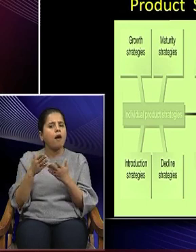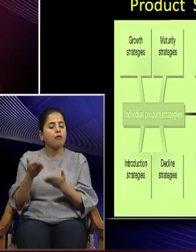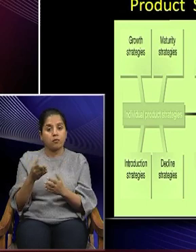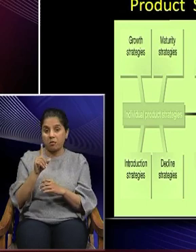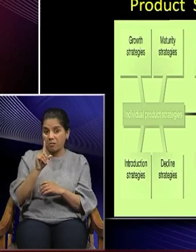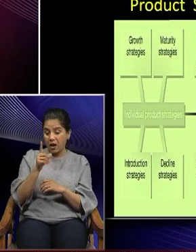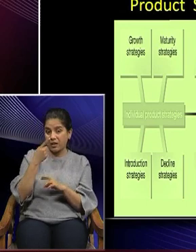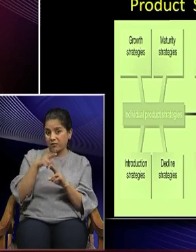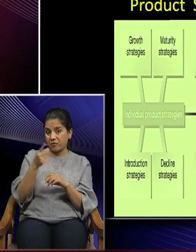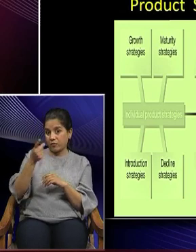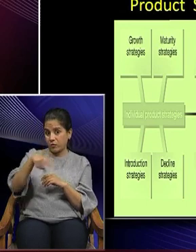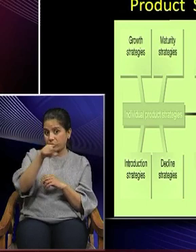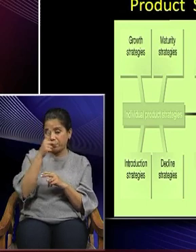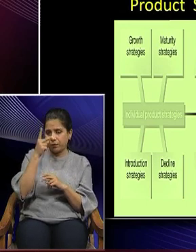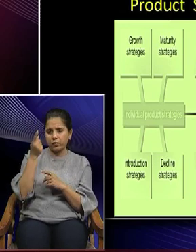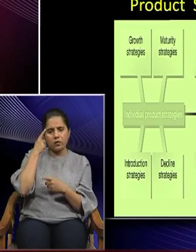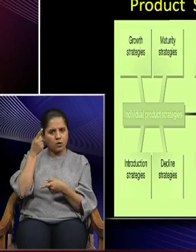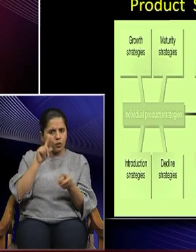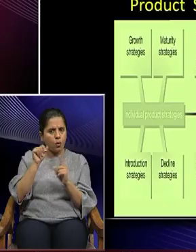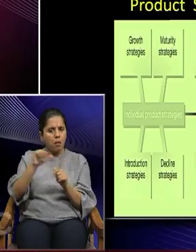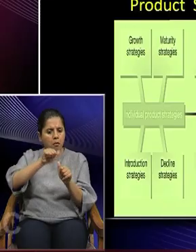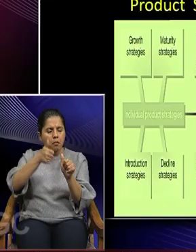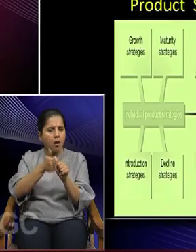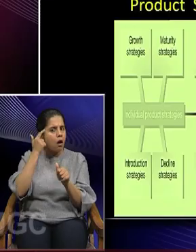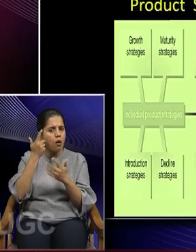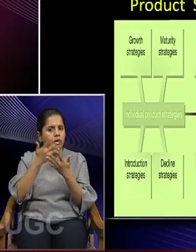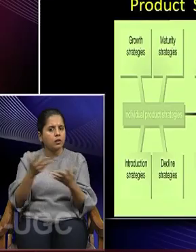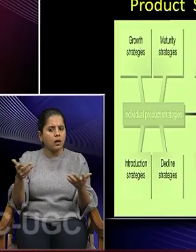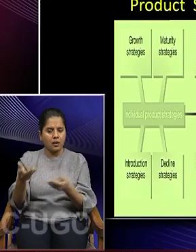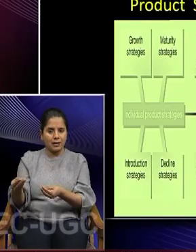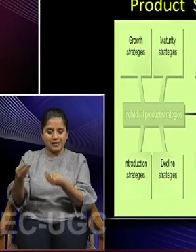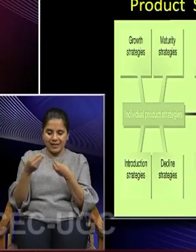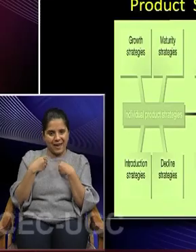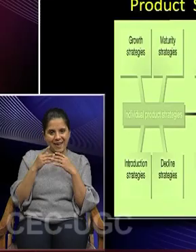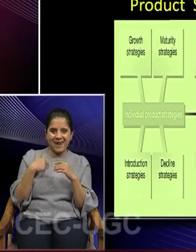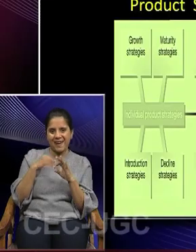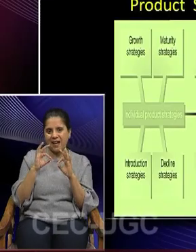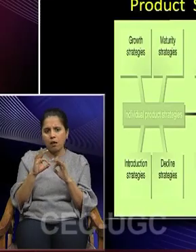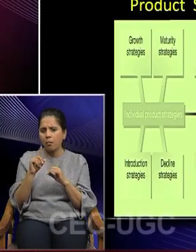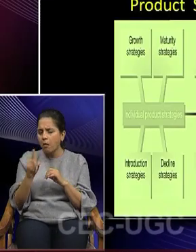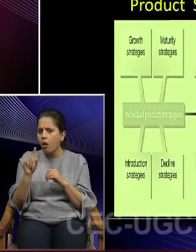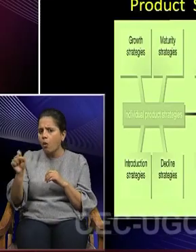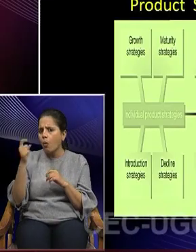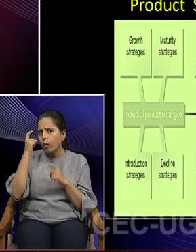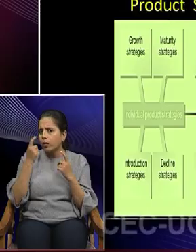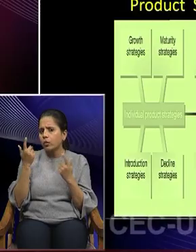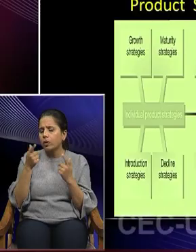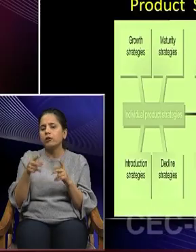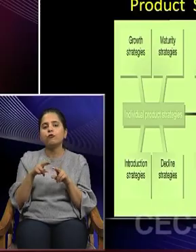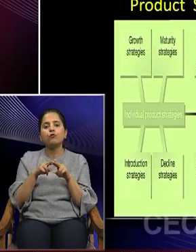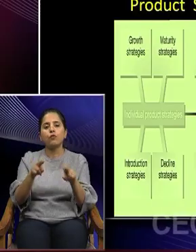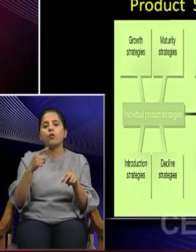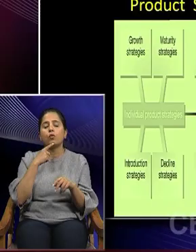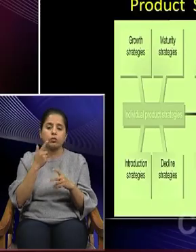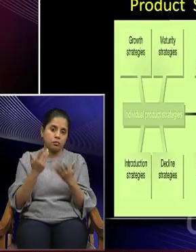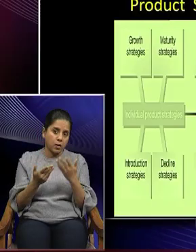you look at the strategy behind a product which is coming to us, so there is a complete you